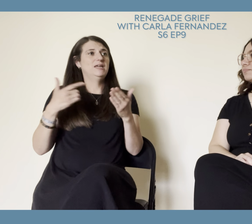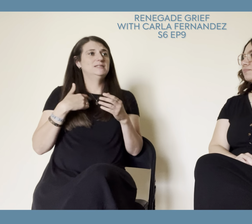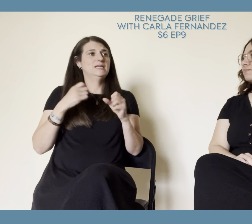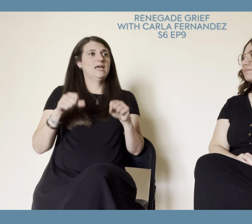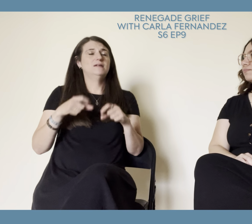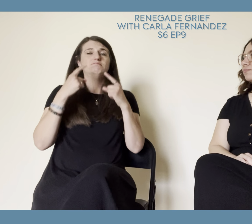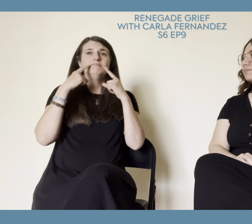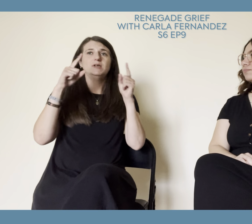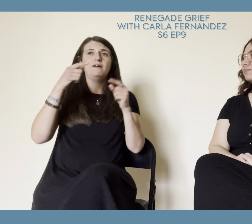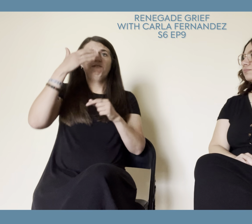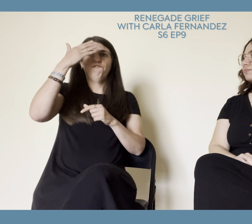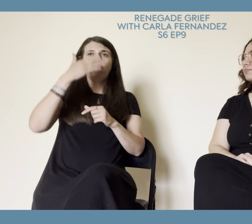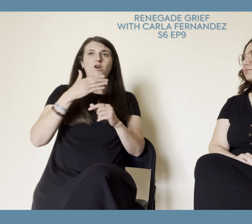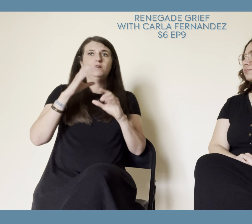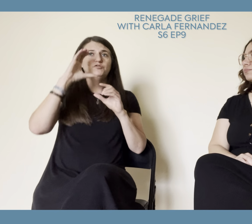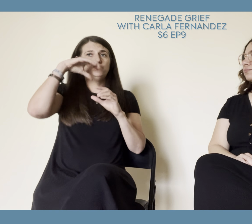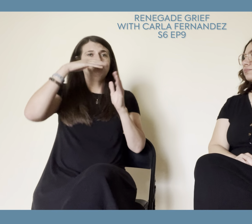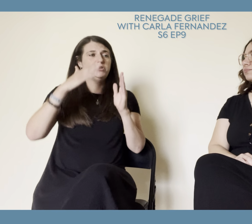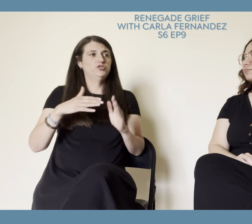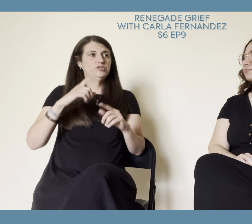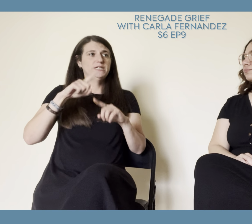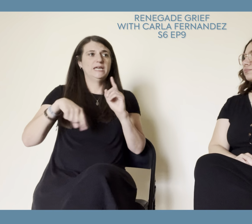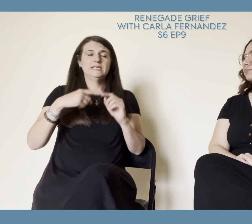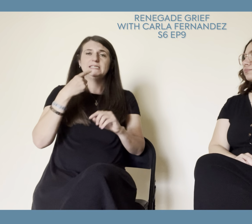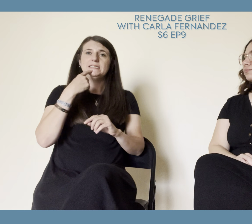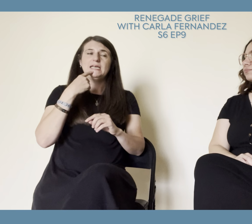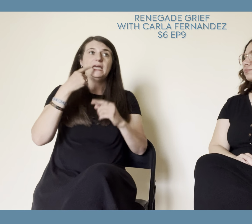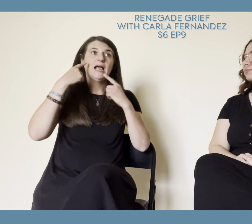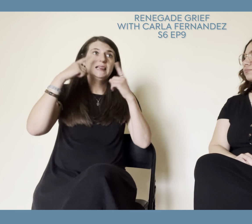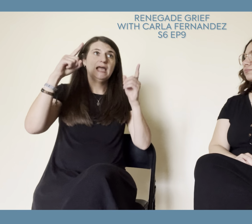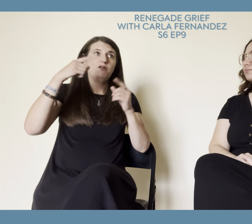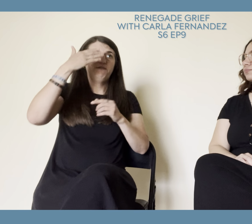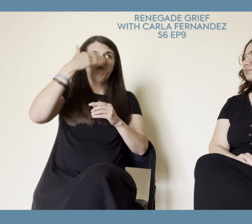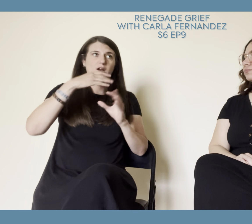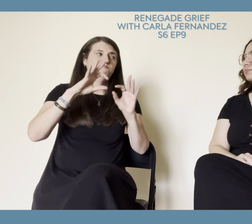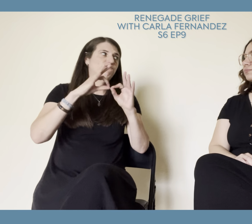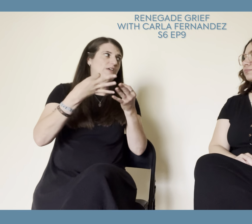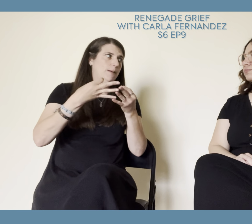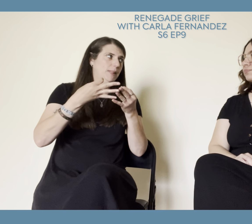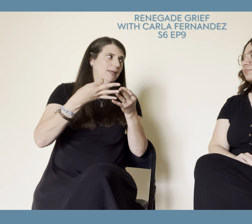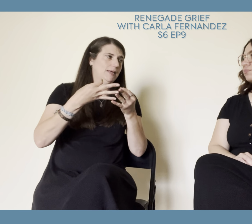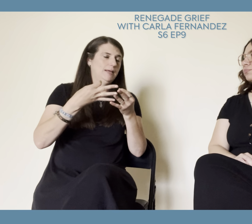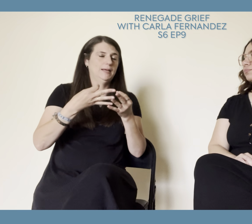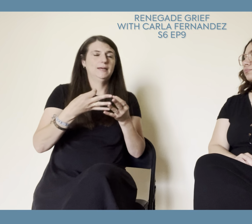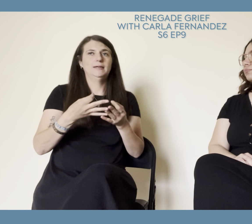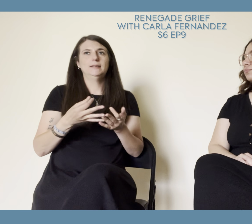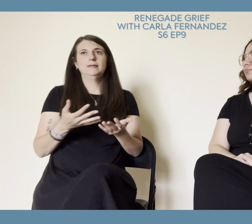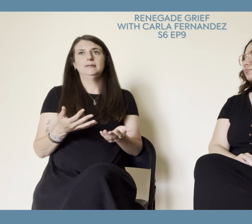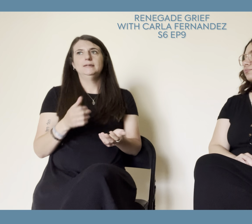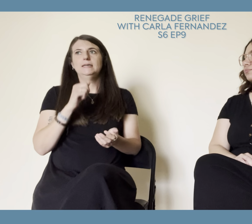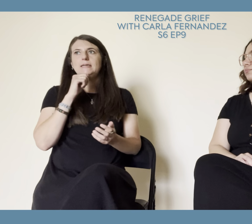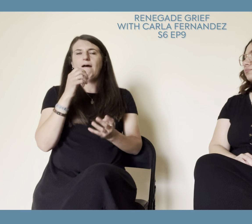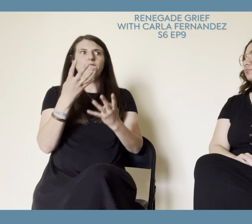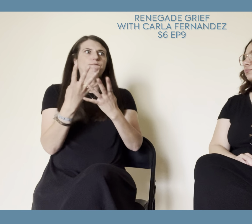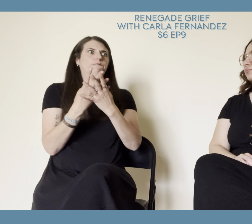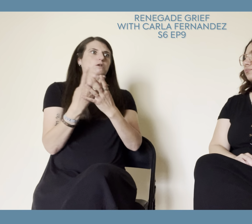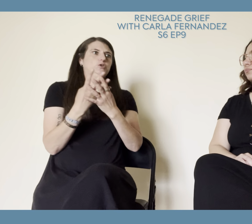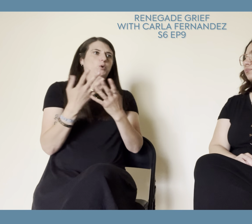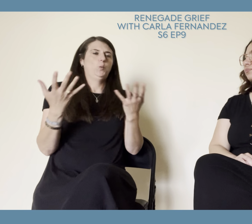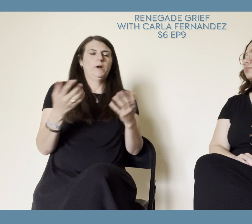I probably wouldn't say out loud in a room full of family. And there's ways in which I'm not having to filter what I'm saying, knowing